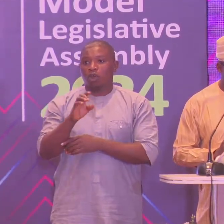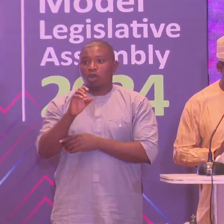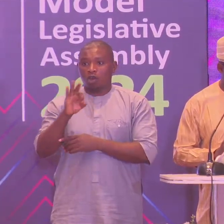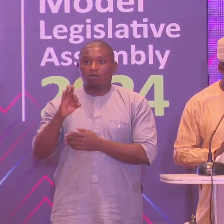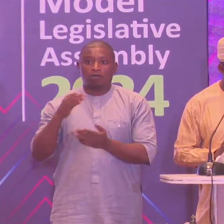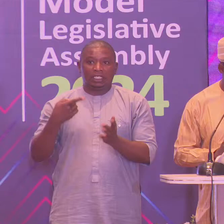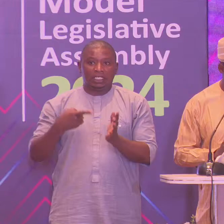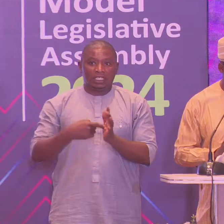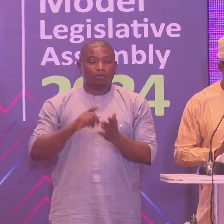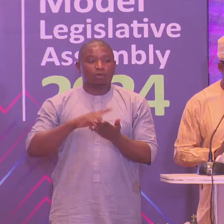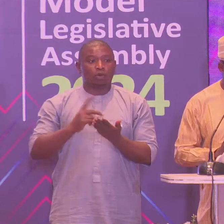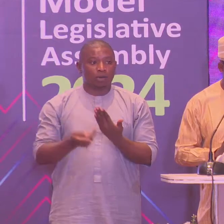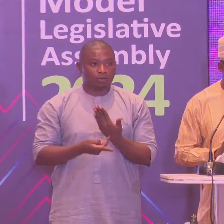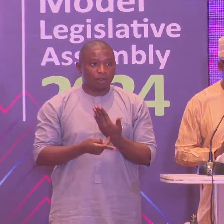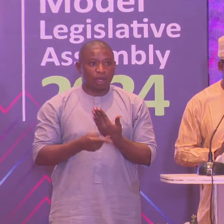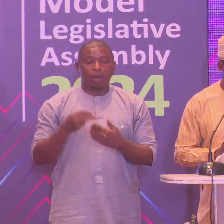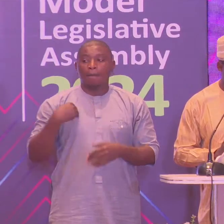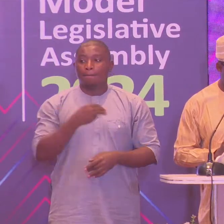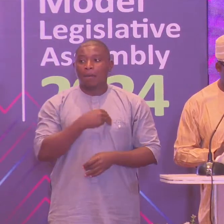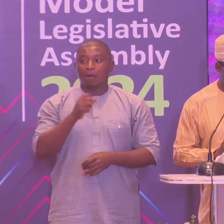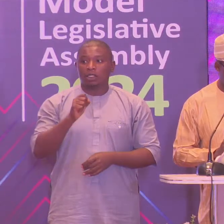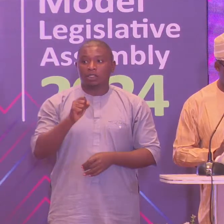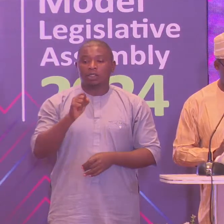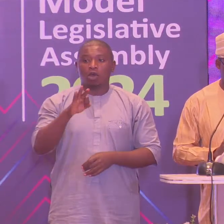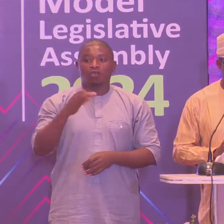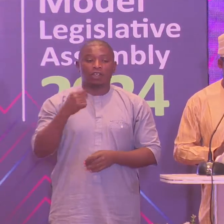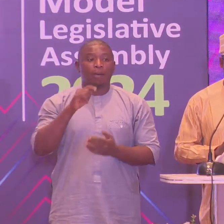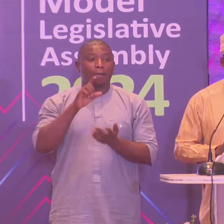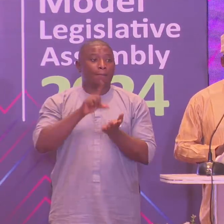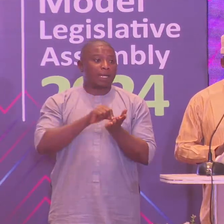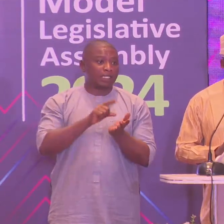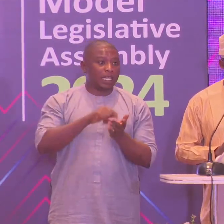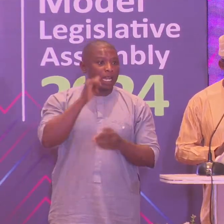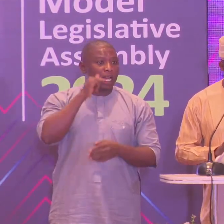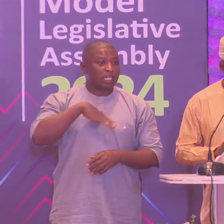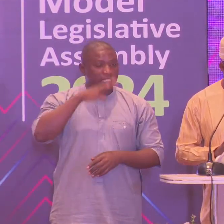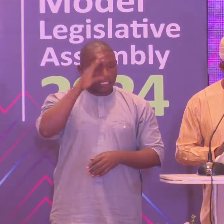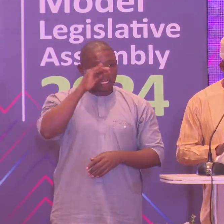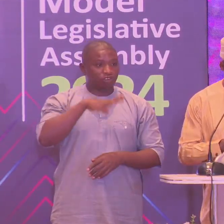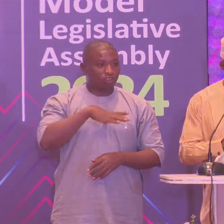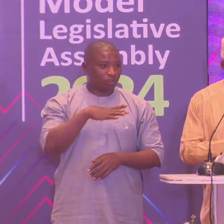Program, members of the press, ladies and gentlemen.